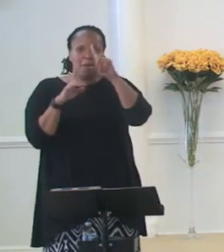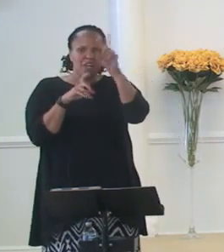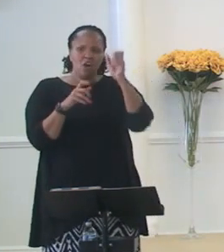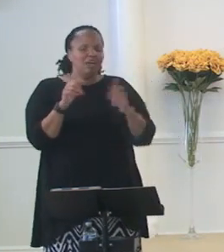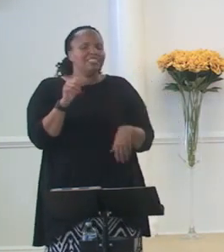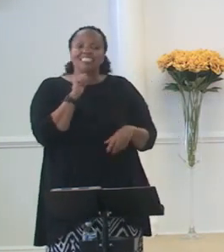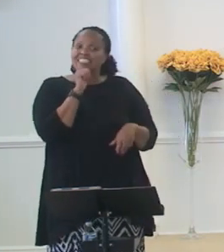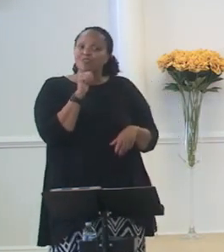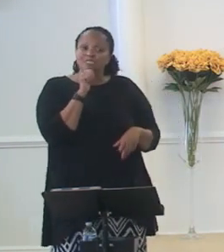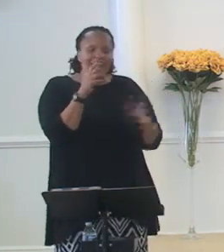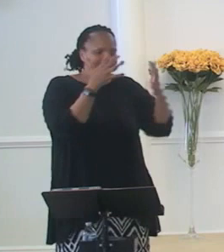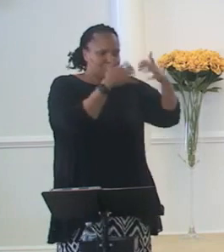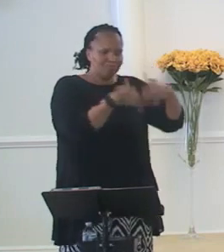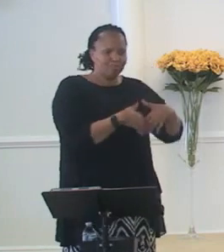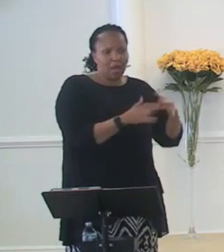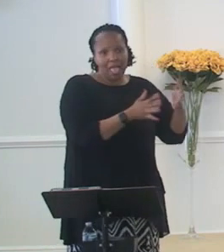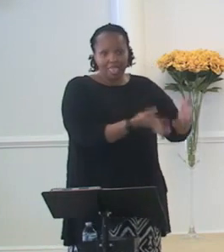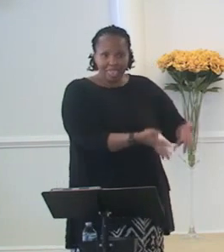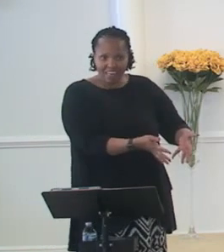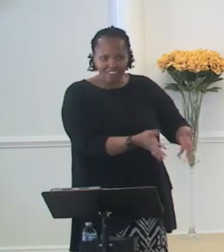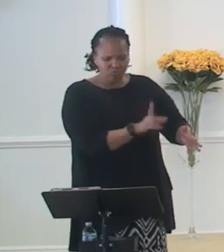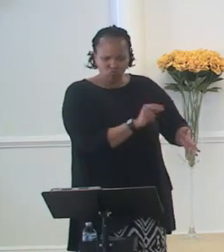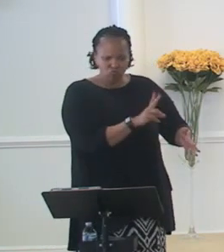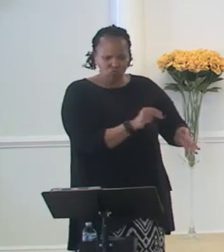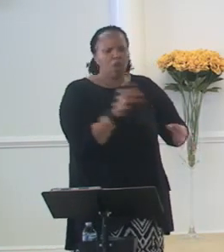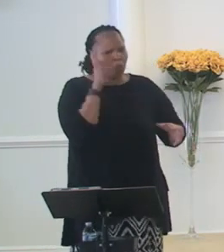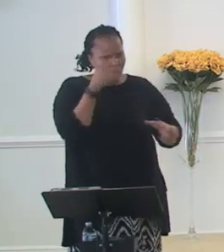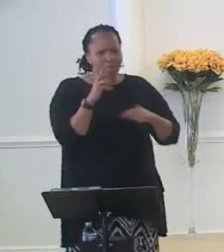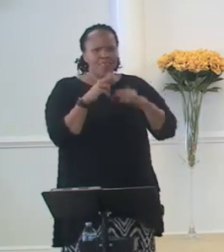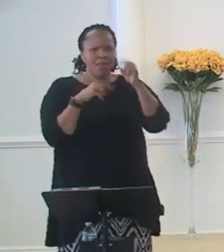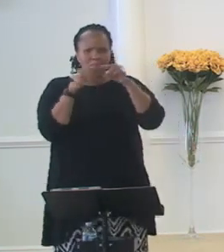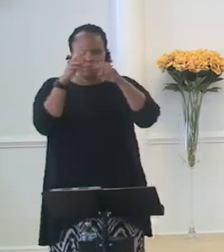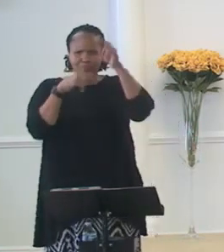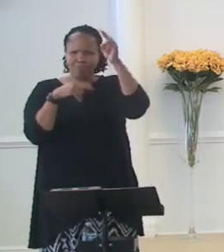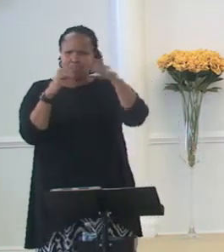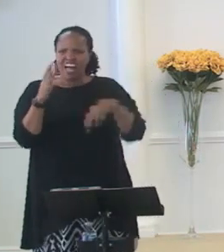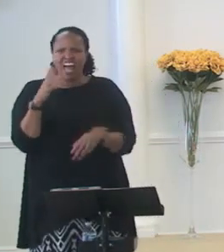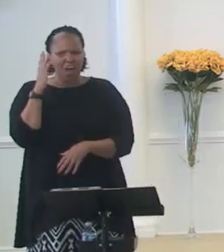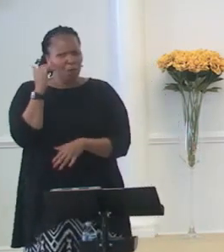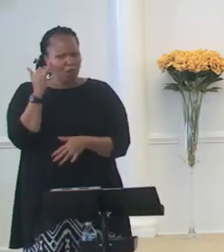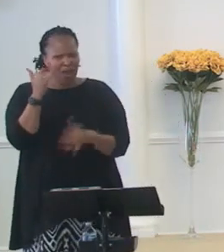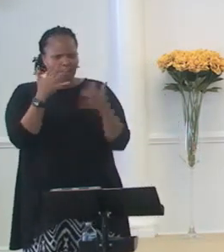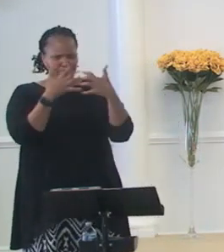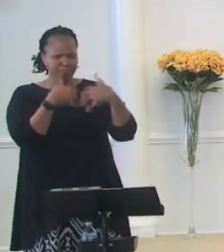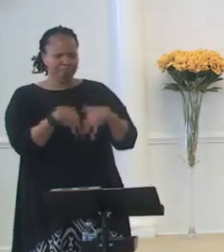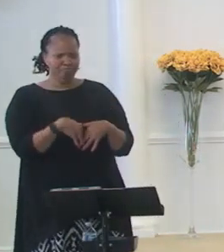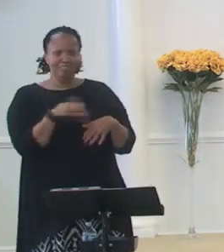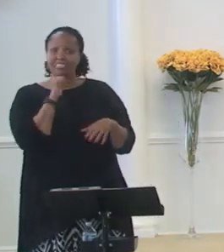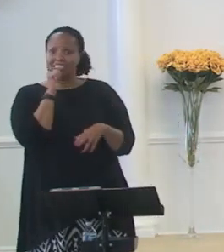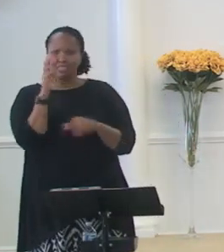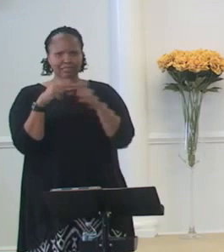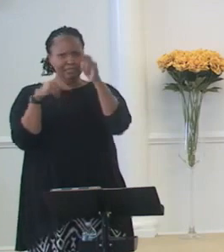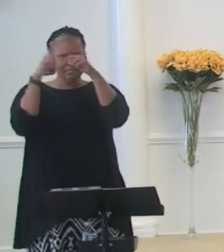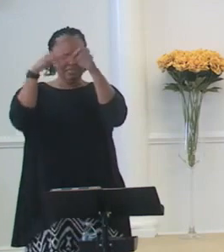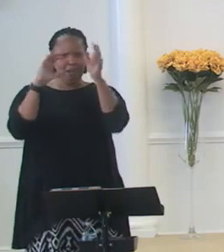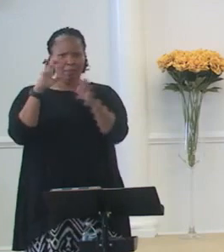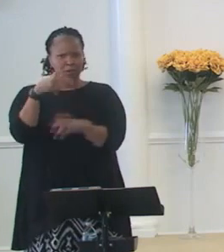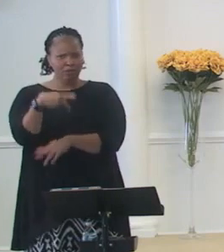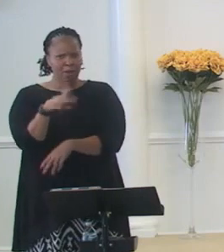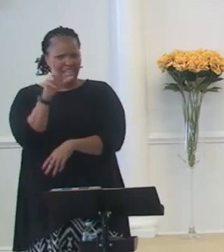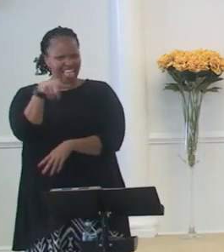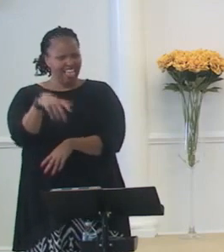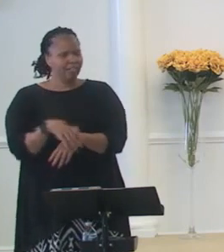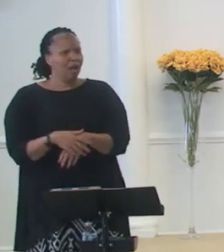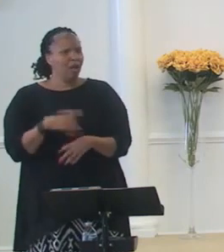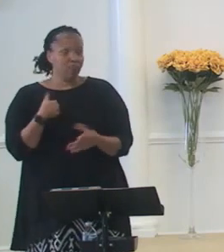it. He can just leave it. Y'all ain't getting that. Why tear down and not put nothing in its place?